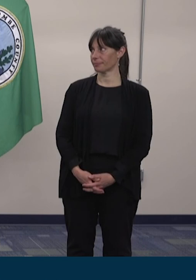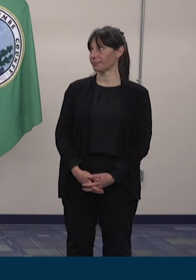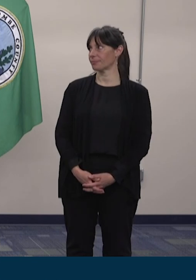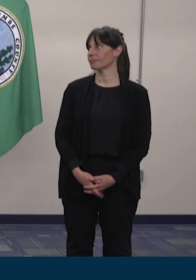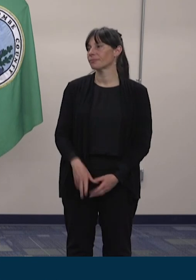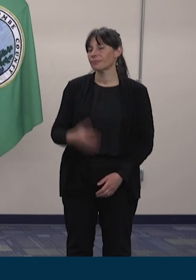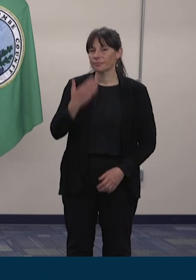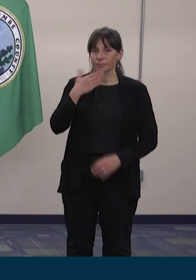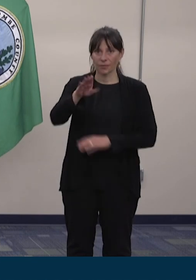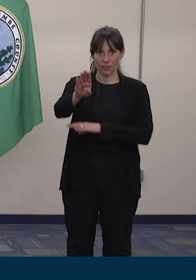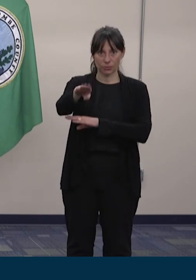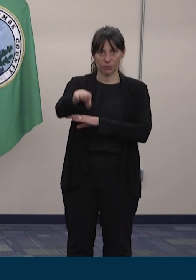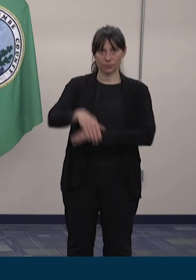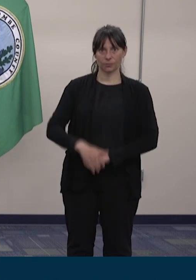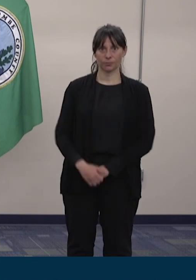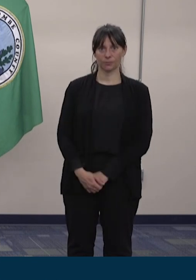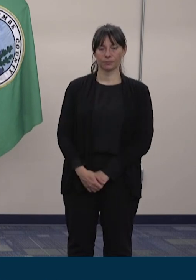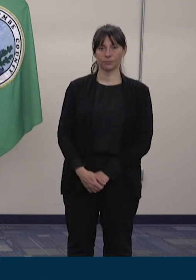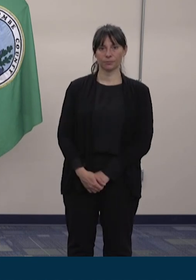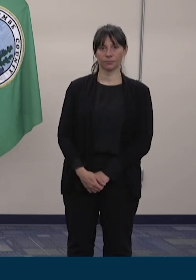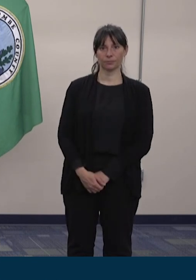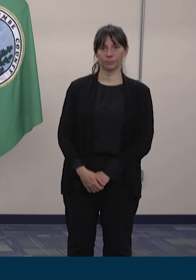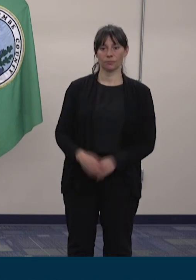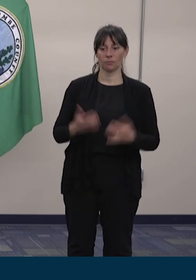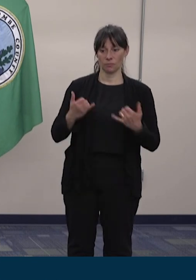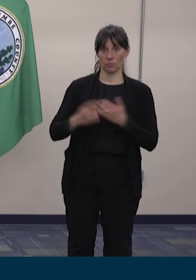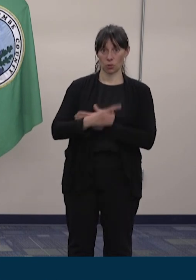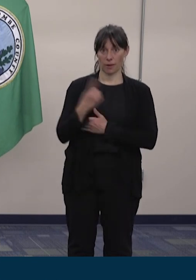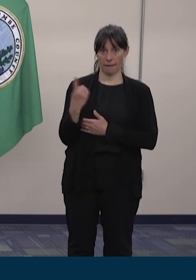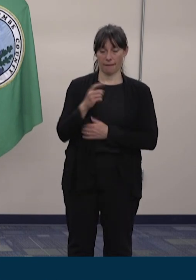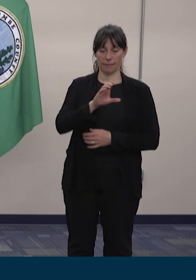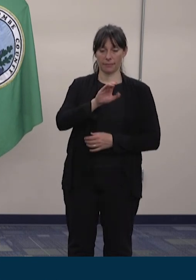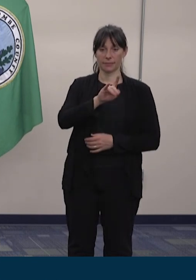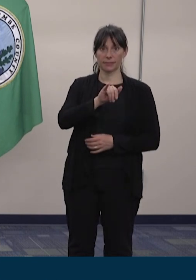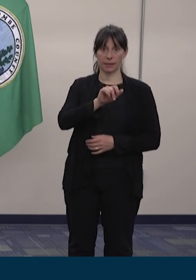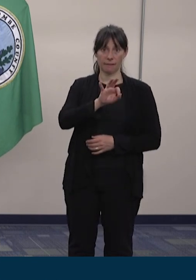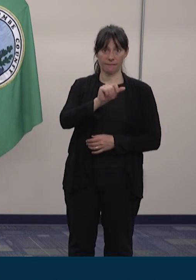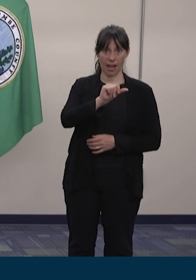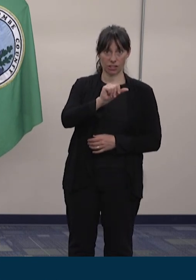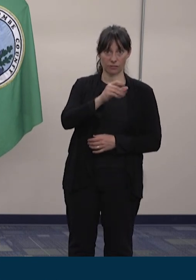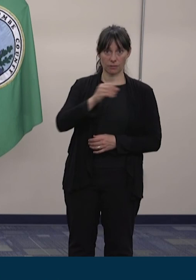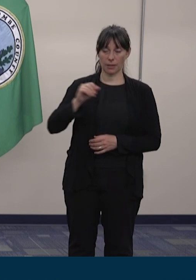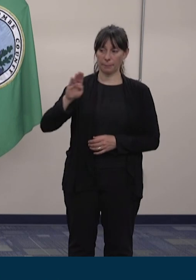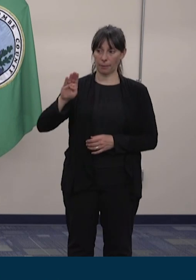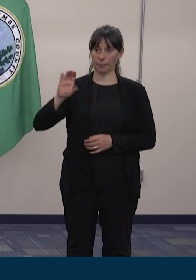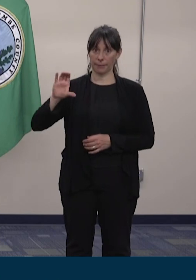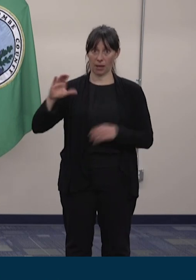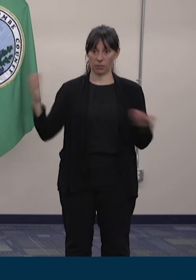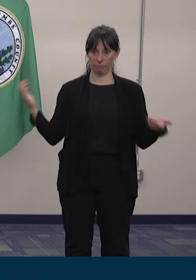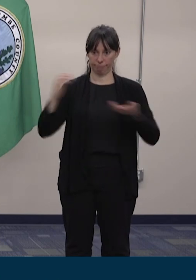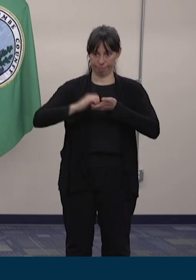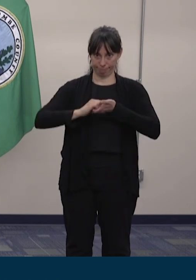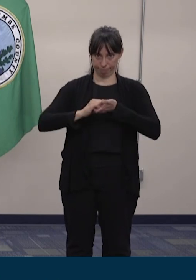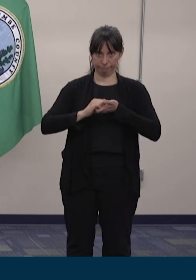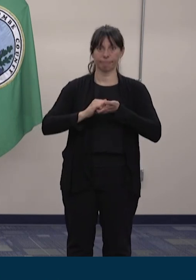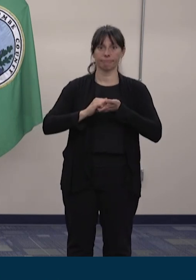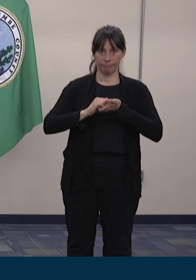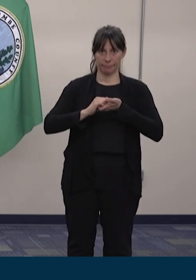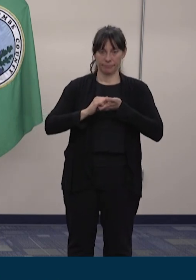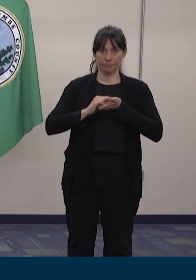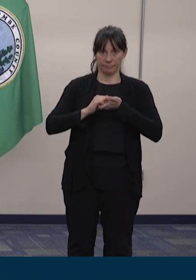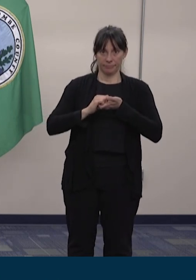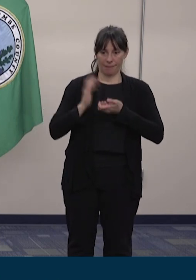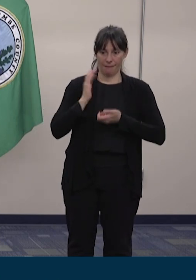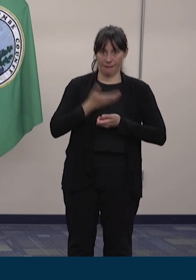Good Buenas afternoon. tardes. Today, the city Hoy of la ciudad de Asheville is joining with the Asheville se está county uniendo in con el aligning our condado, safe juntando stay esas home order normas